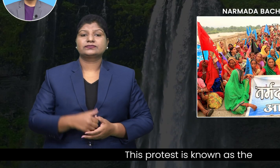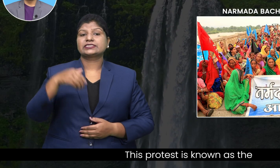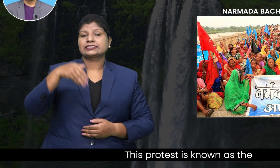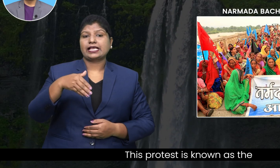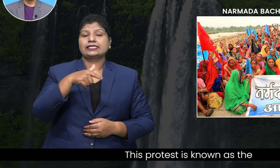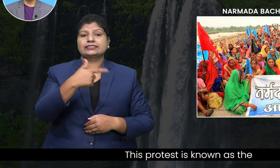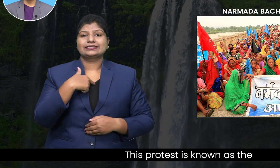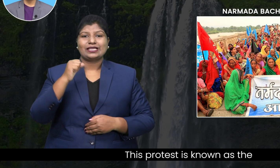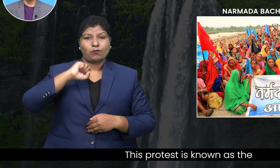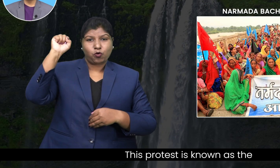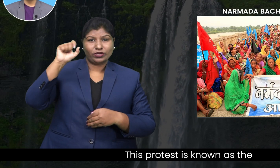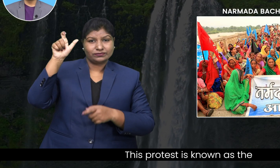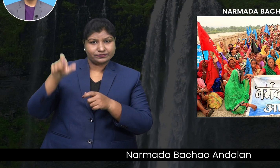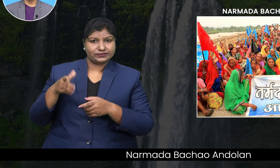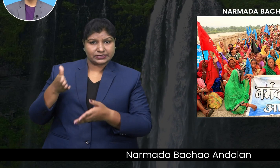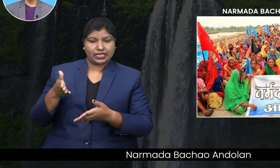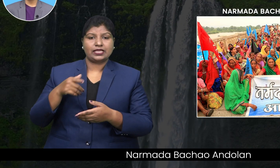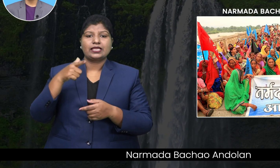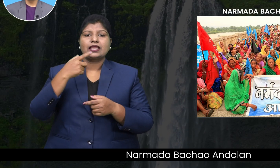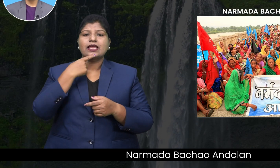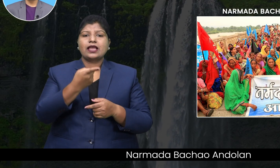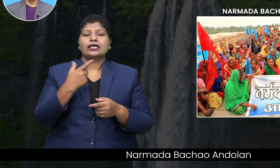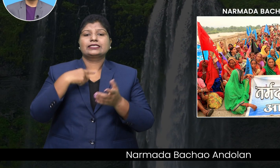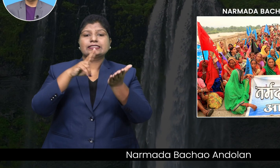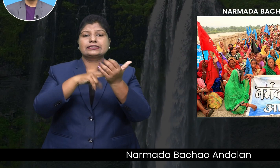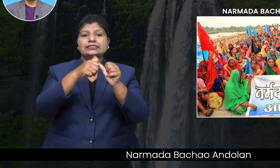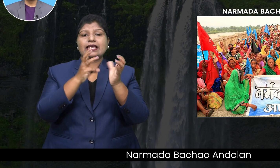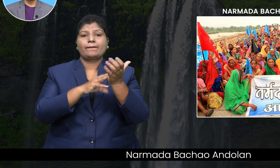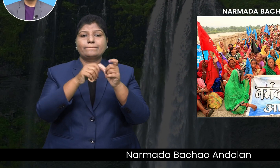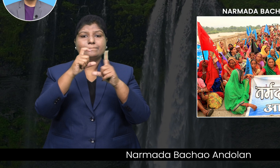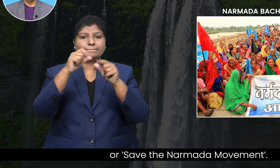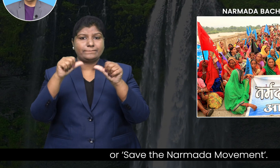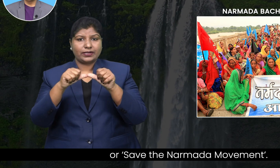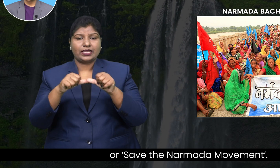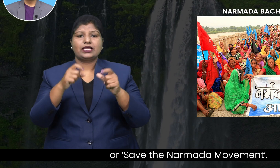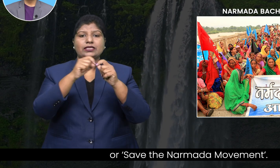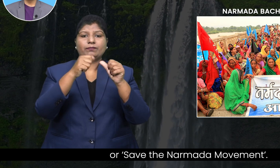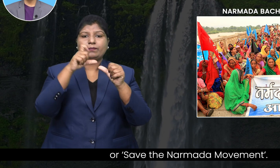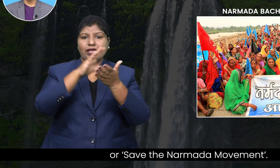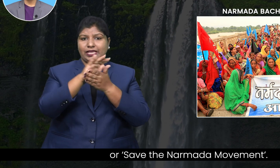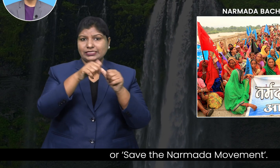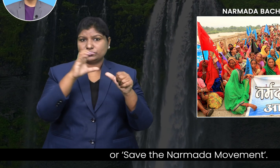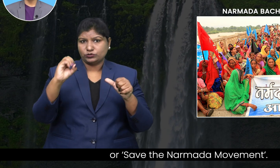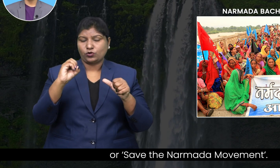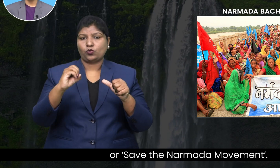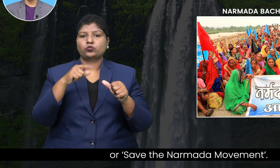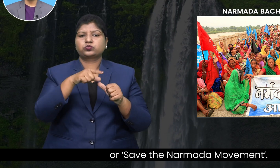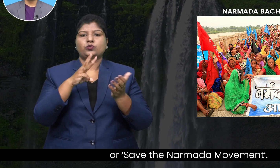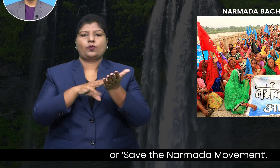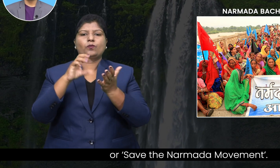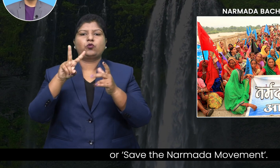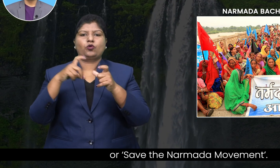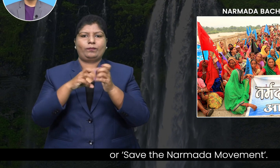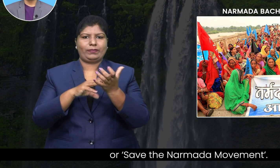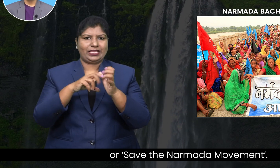This protest is known as the Narmada Bachao Andolan or Save the Narmada